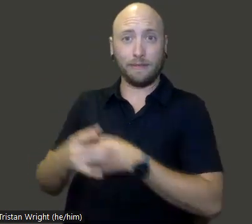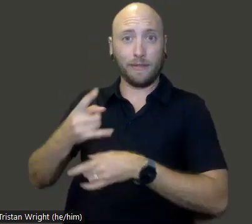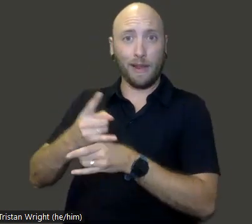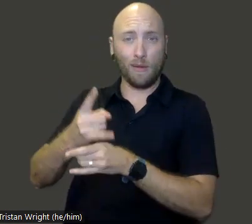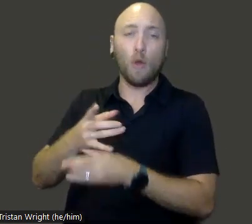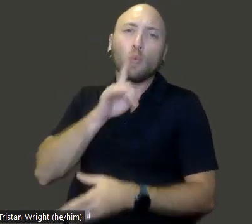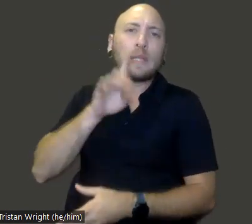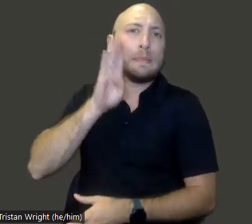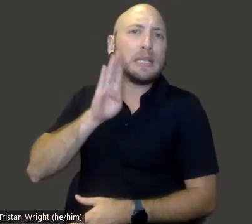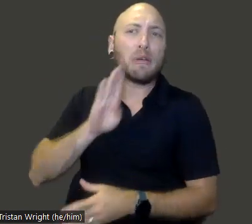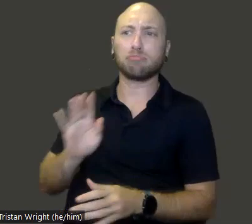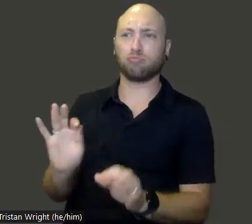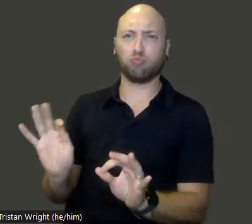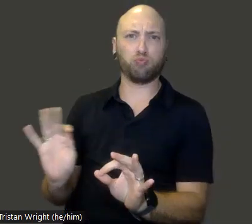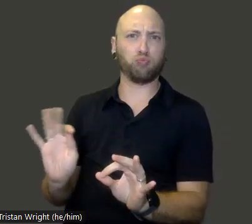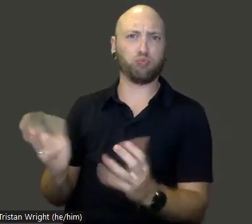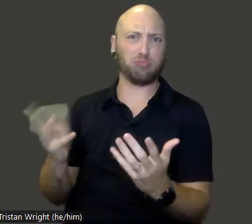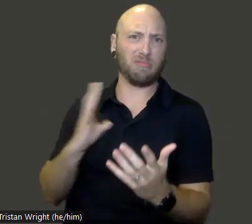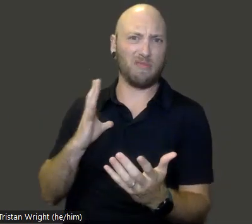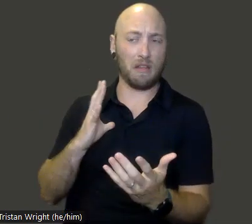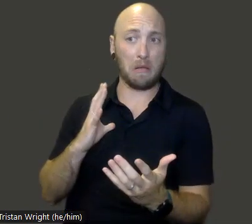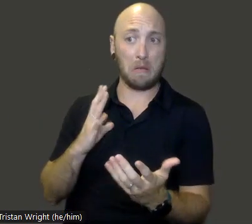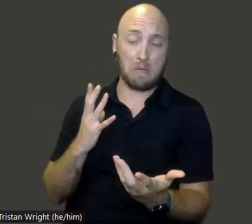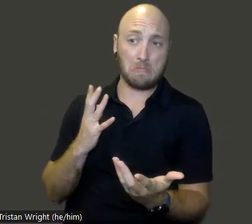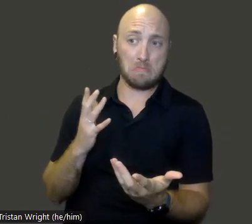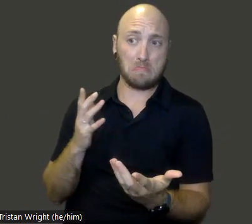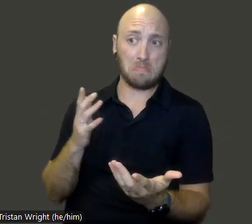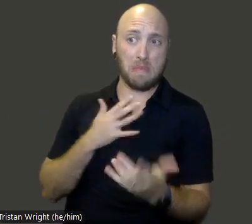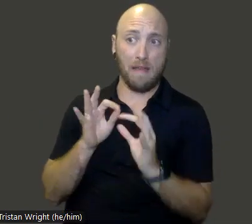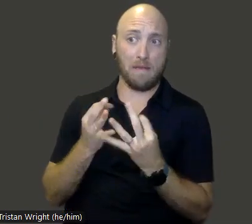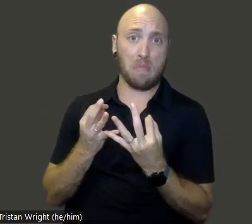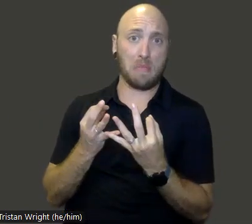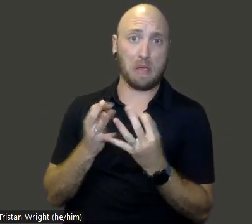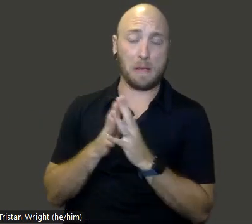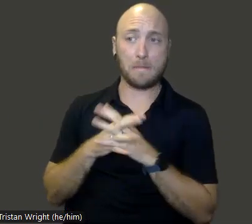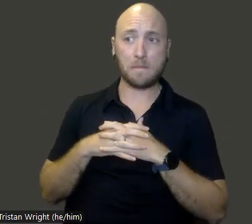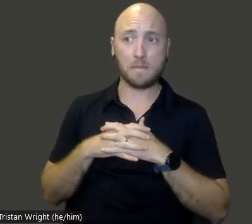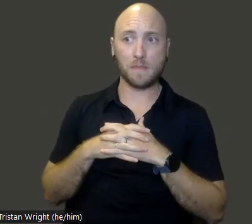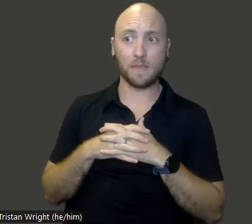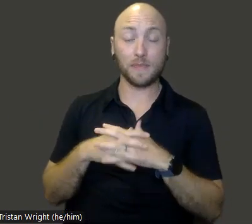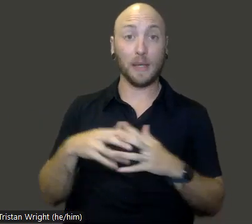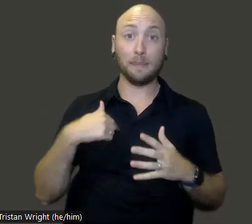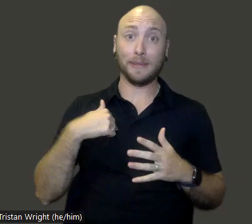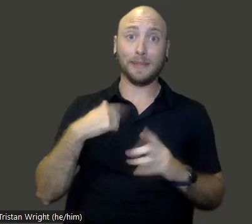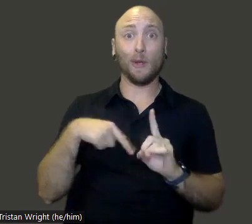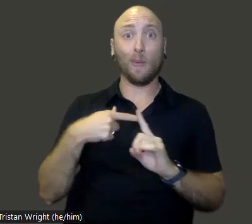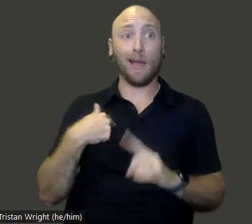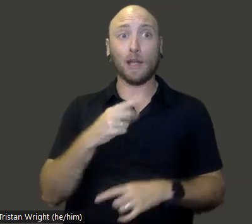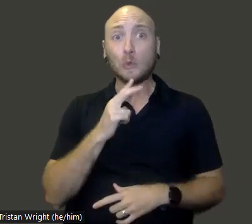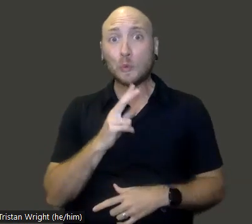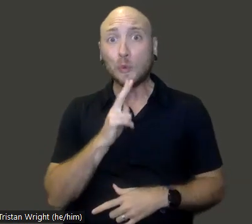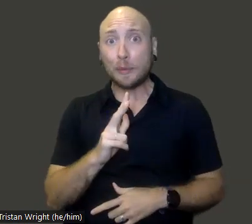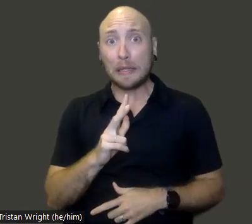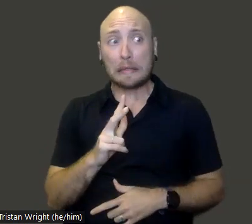deal. So they didn't think anything of, you know, me having beer when I was a toddler or